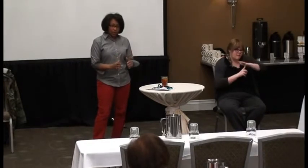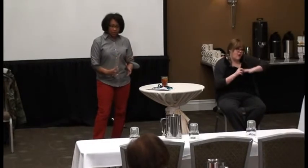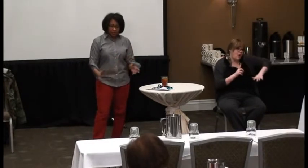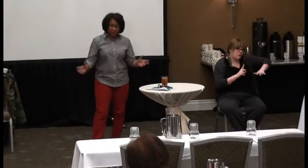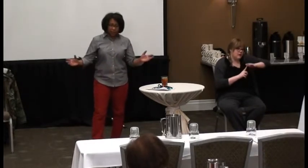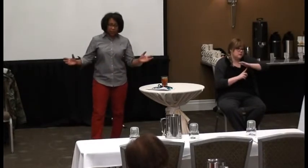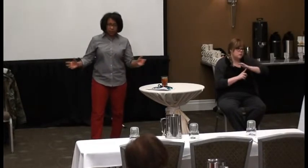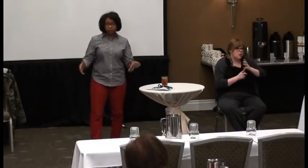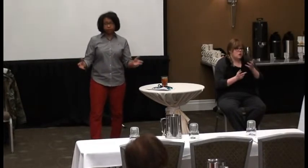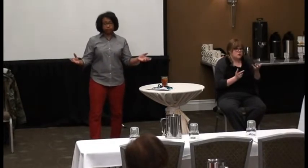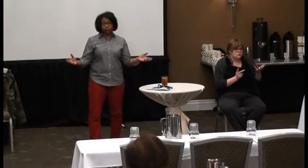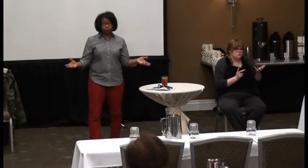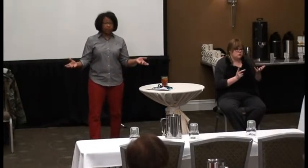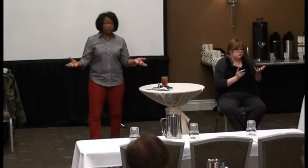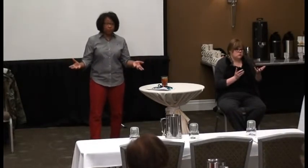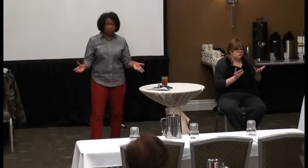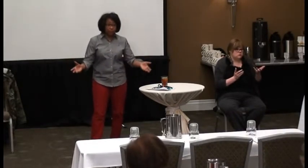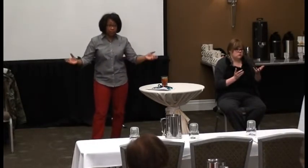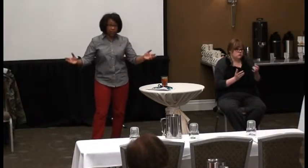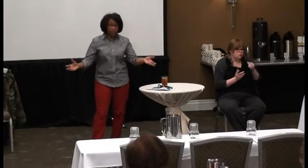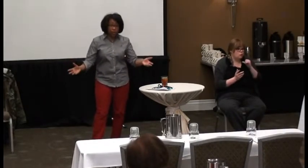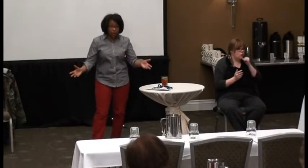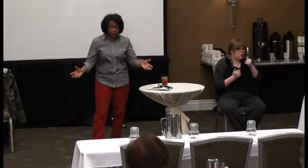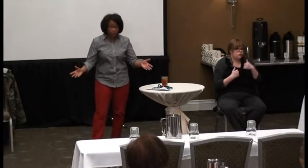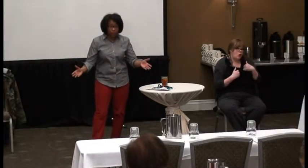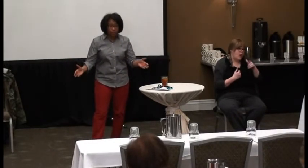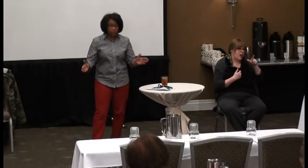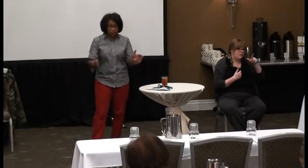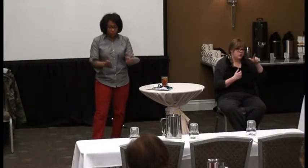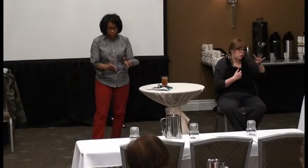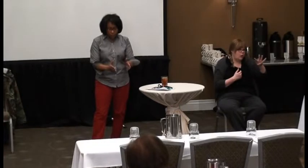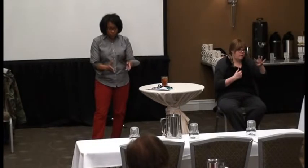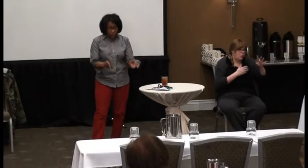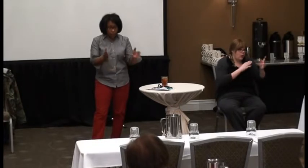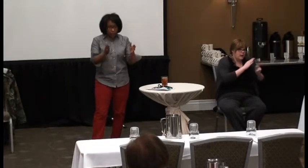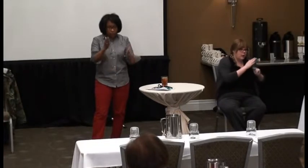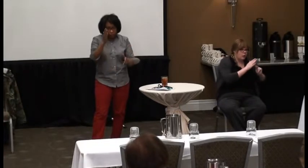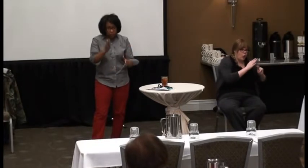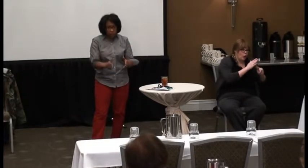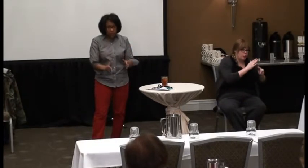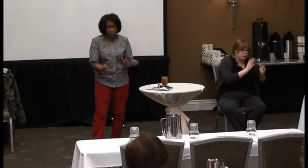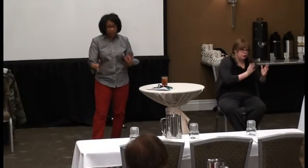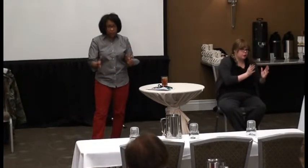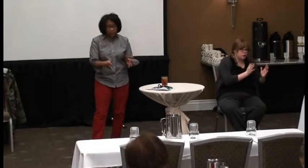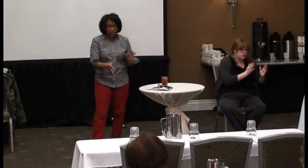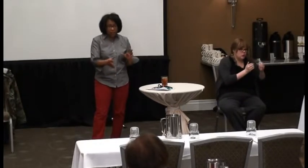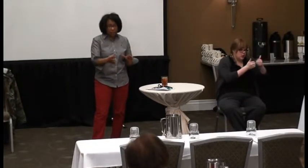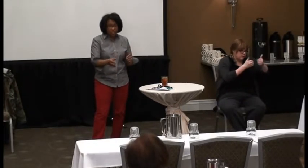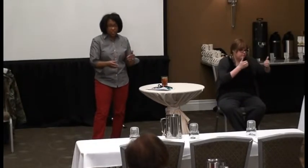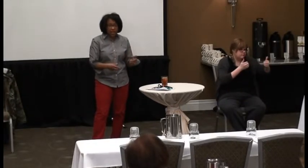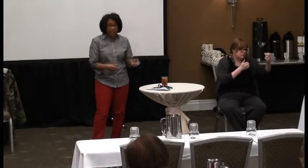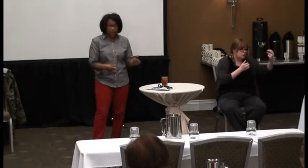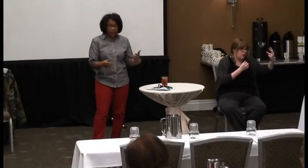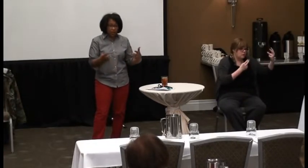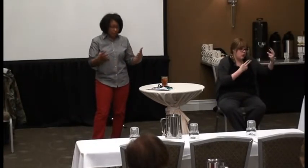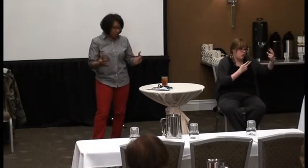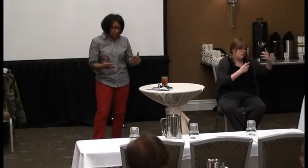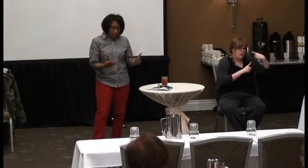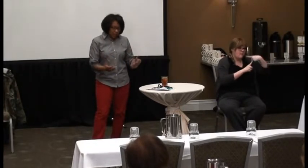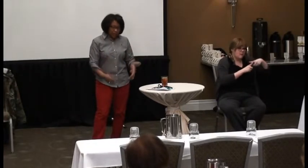where instead of having 24 kindergartners, split that in two. We have